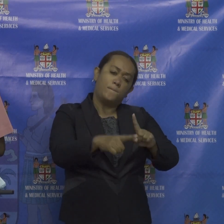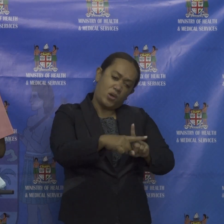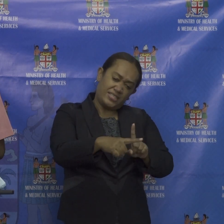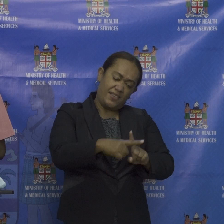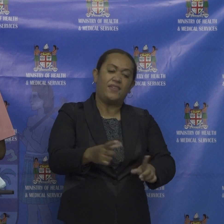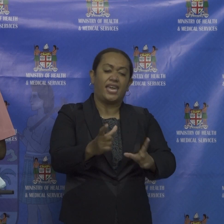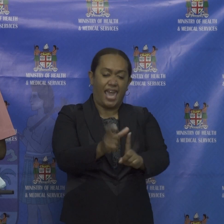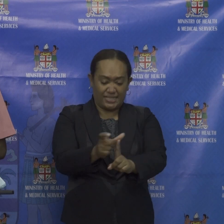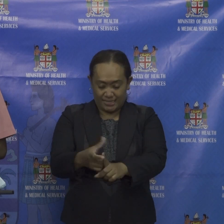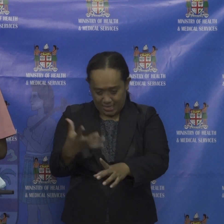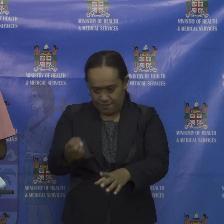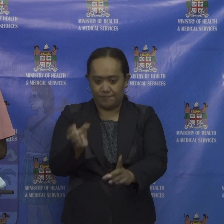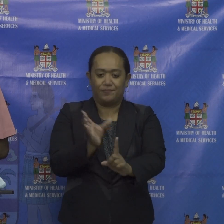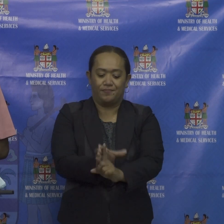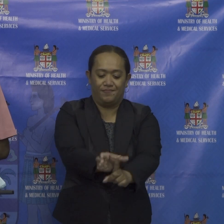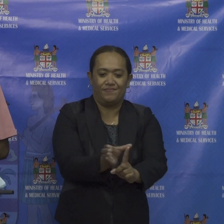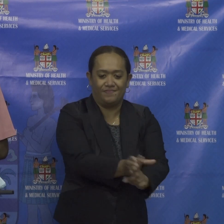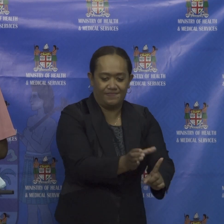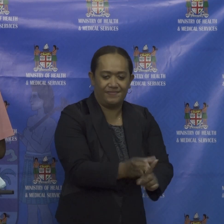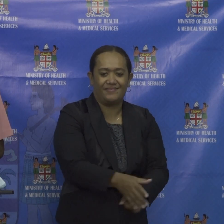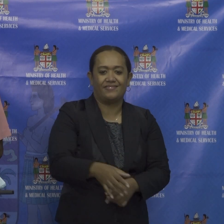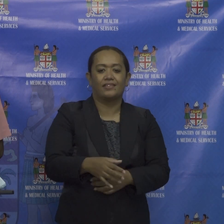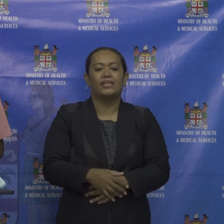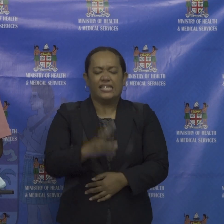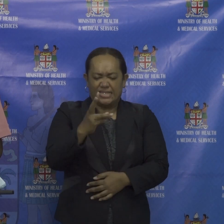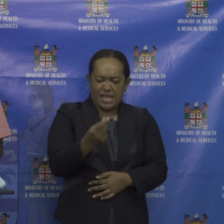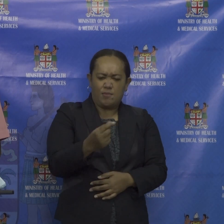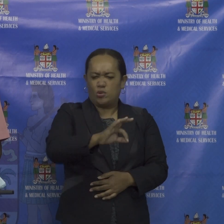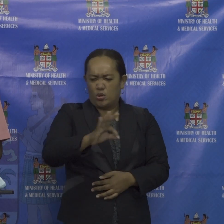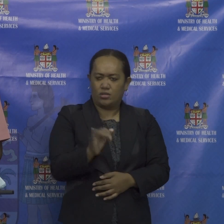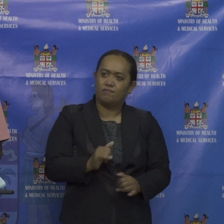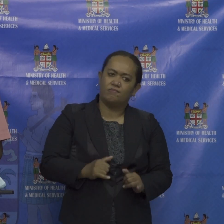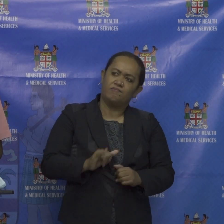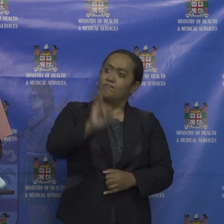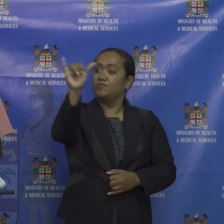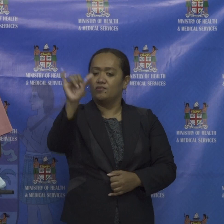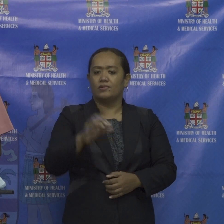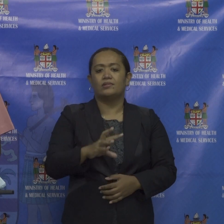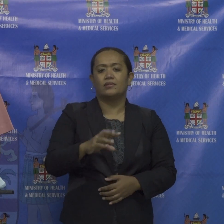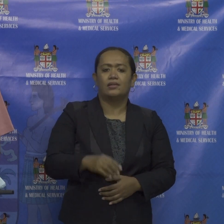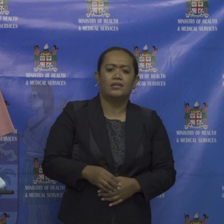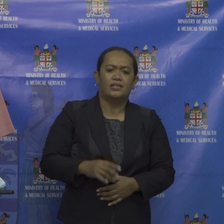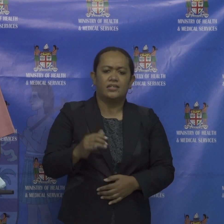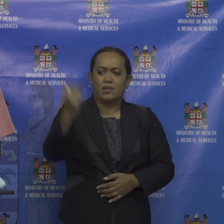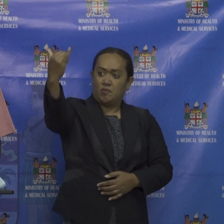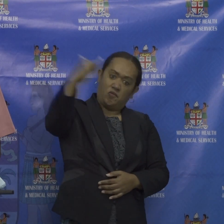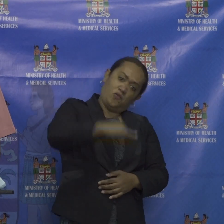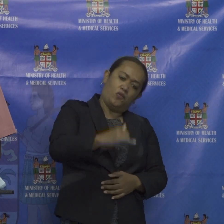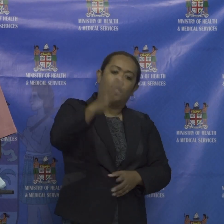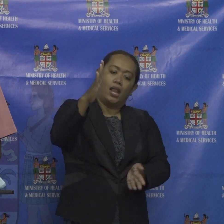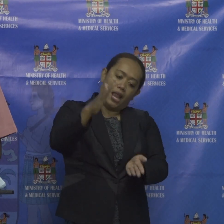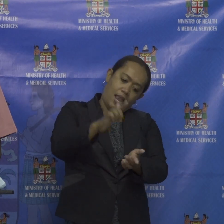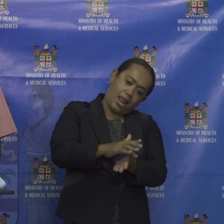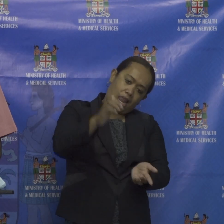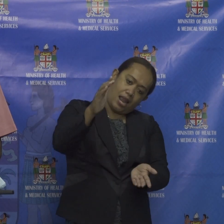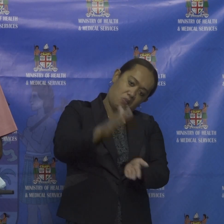our quarantine repat individuals, and currently our numbers of repats have dropped to